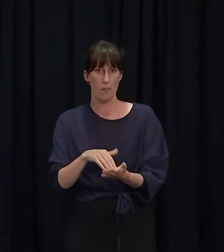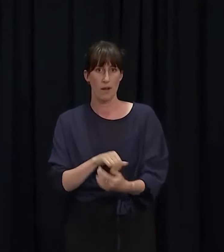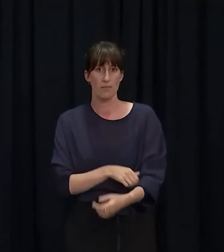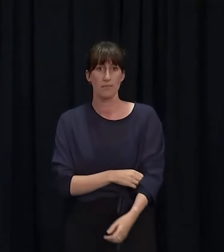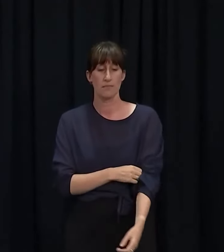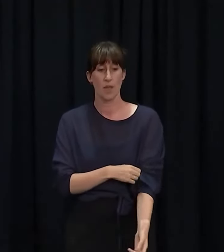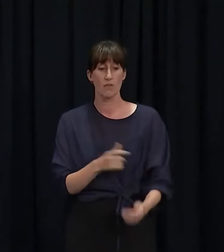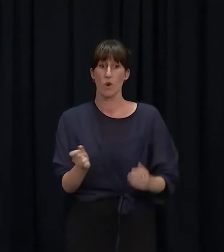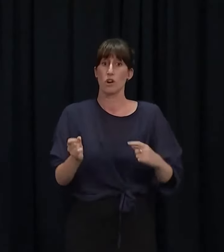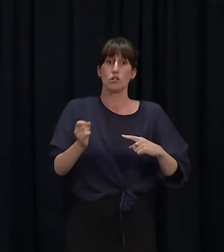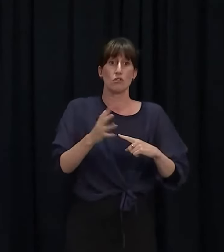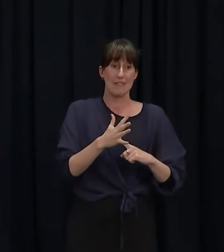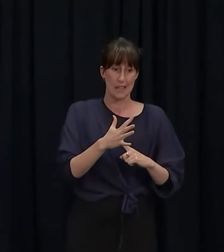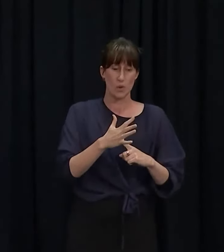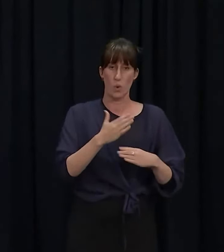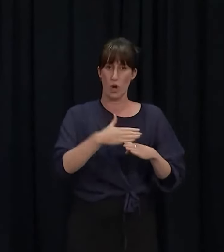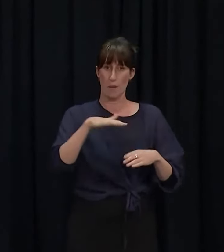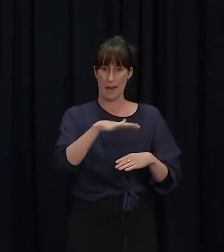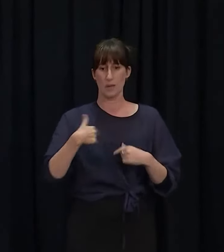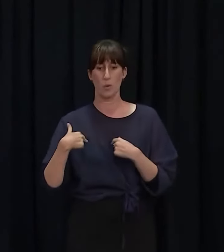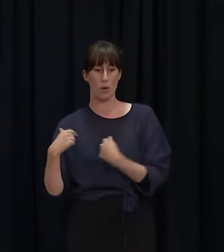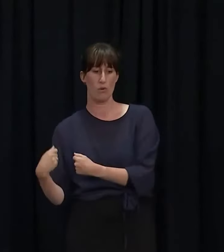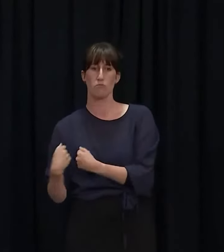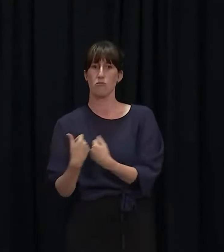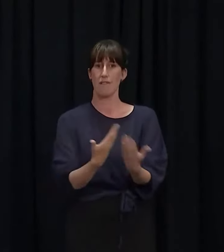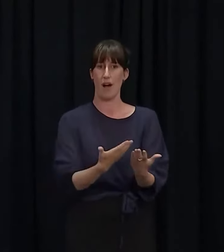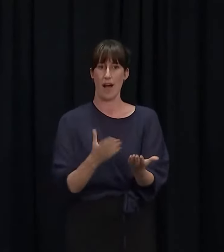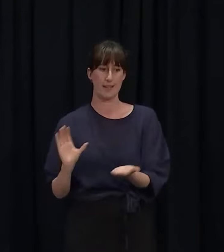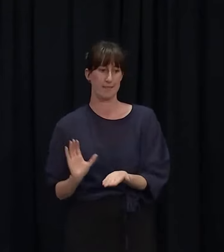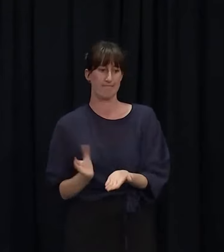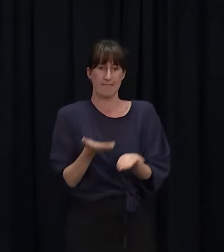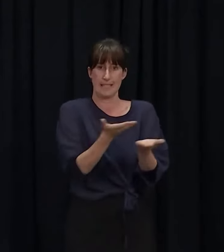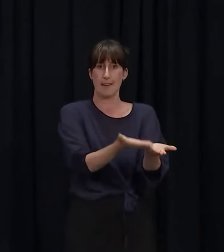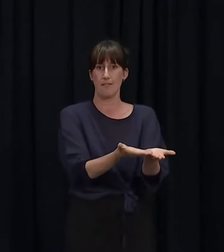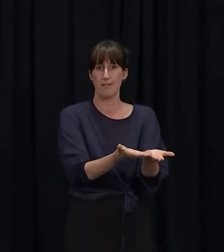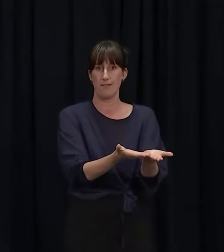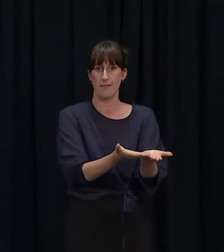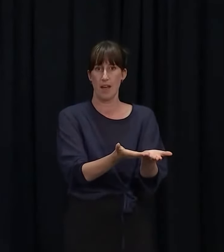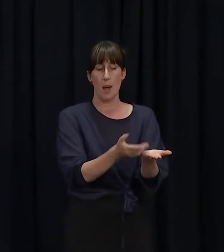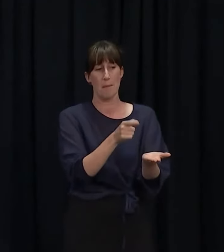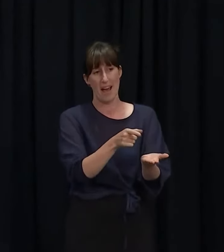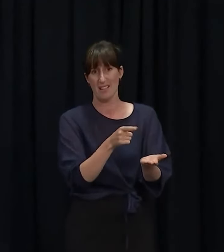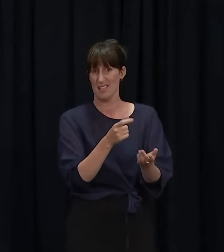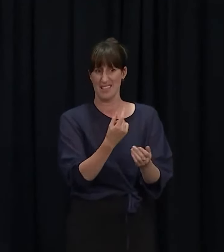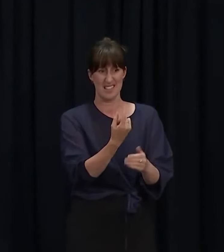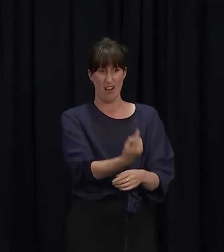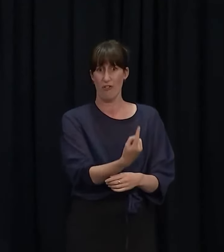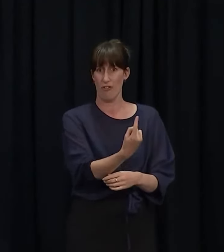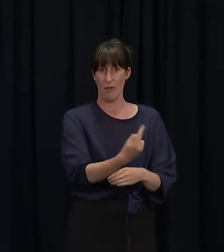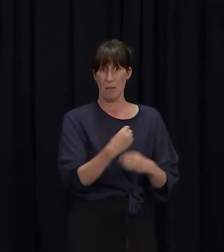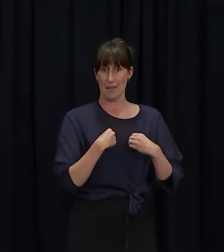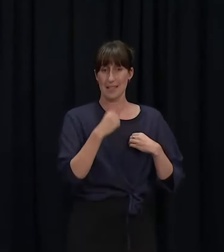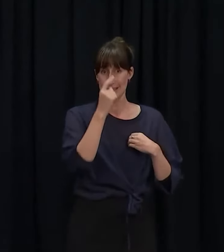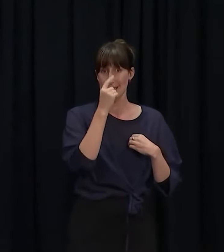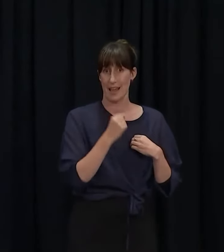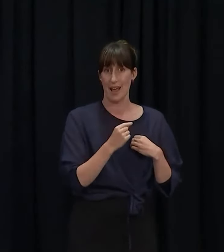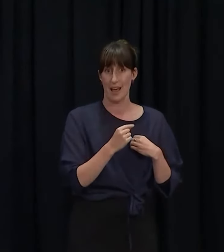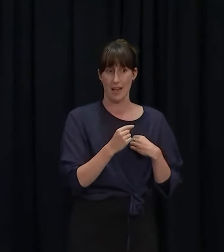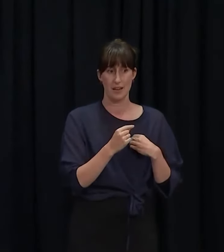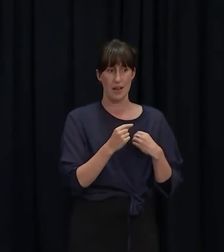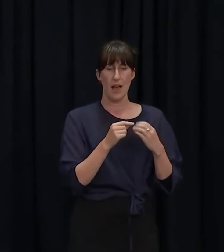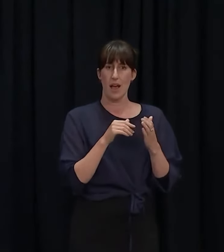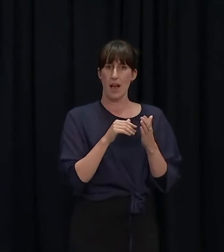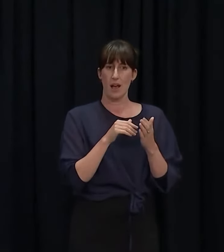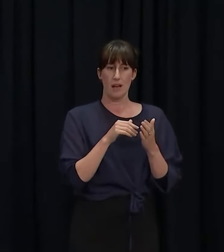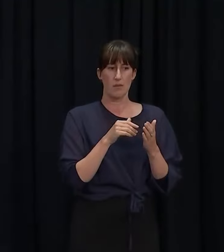will support them by providing rapid antigen tests, we continue to encourage those businesses to also do what they can to help manage the